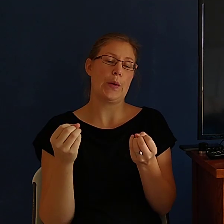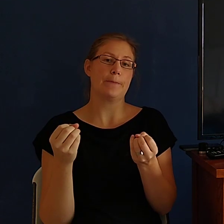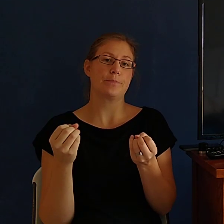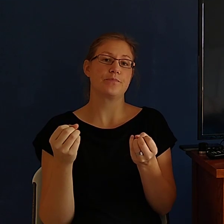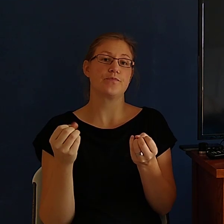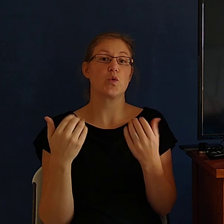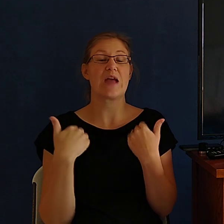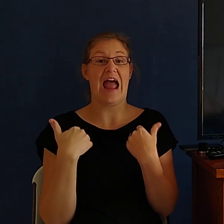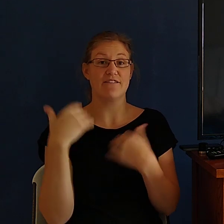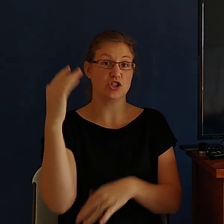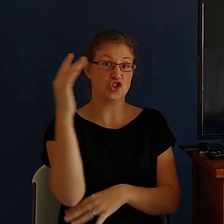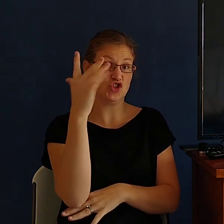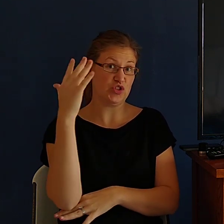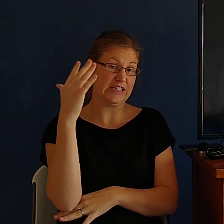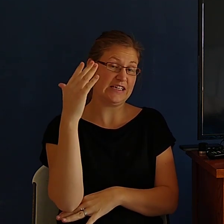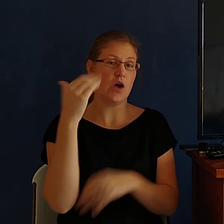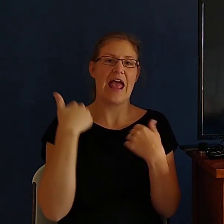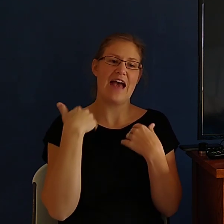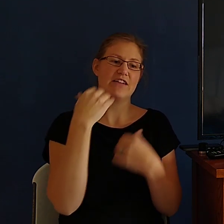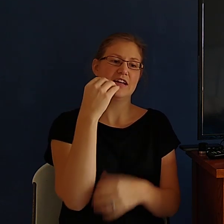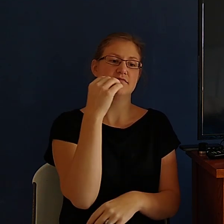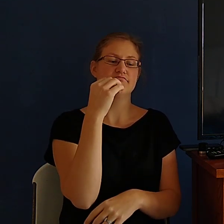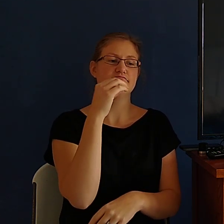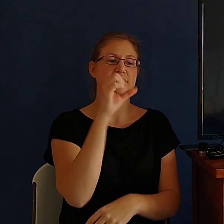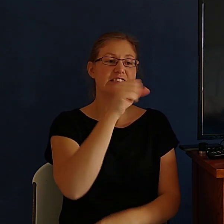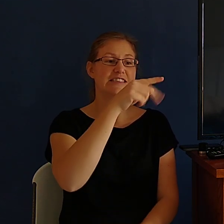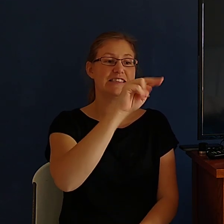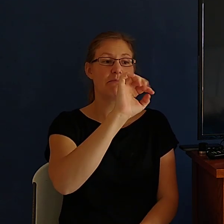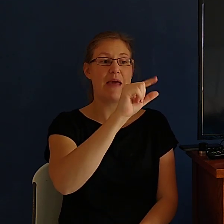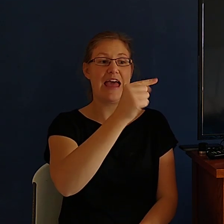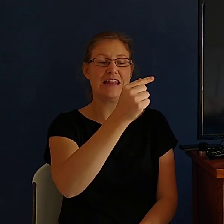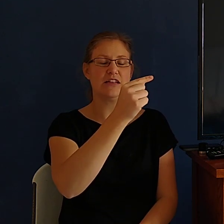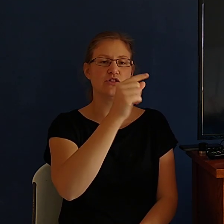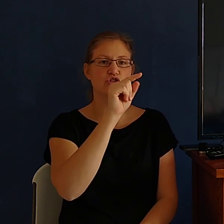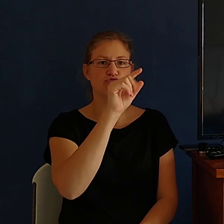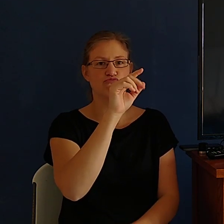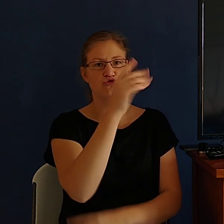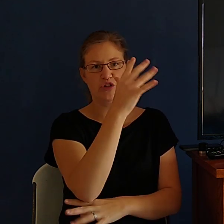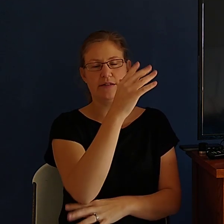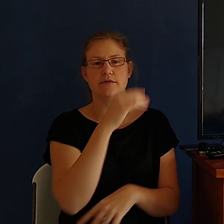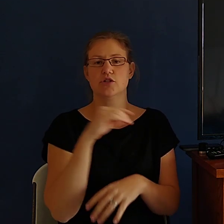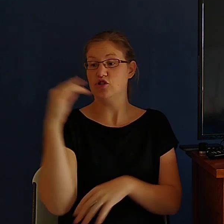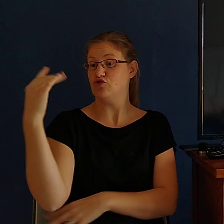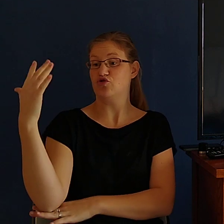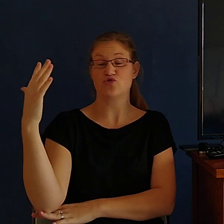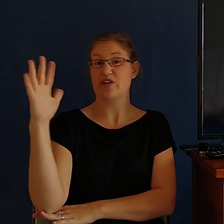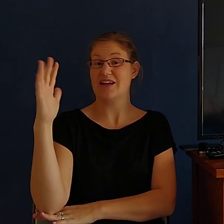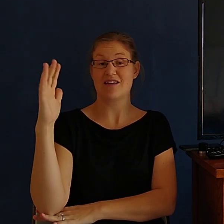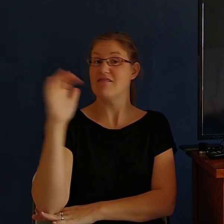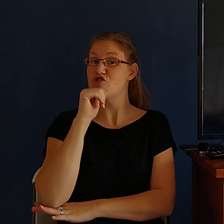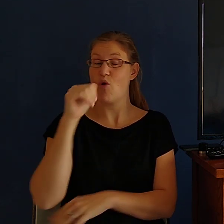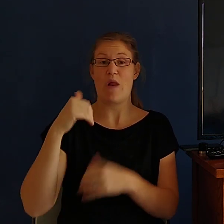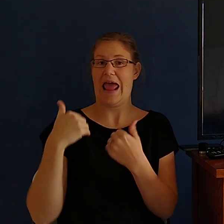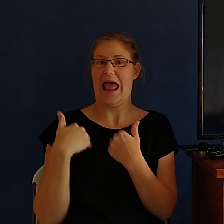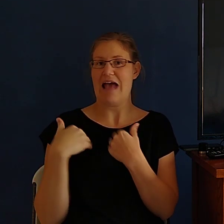have trees and we have spanning trees. Trees doesn't have or don't have simple